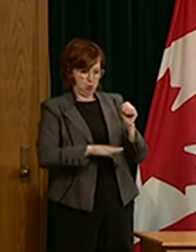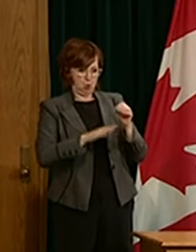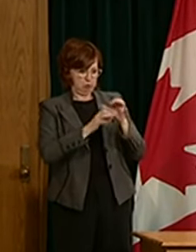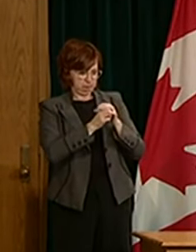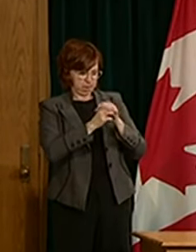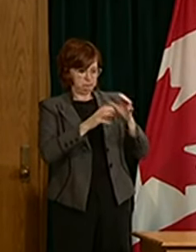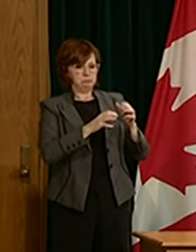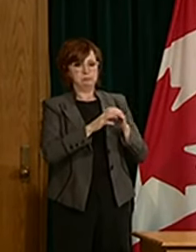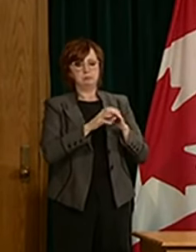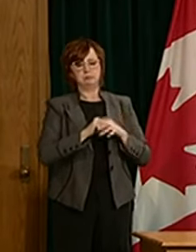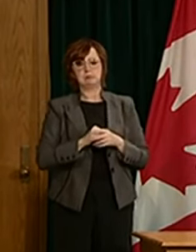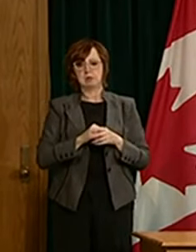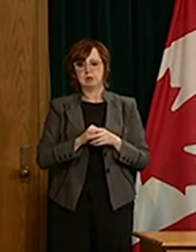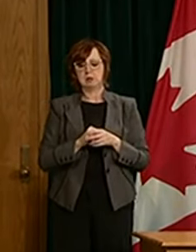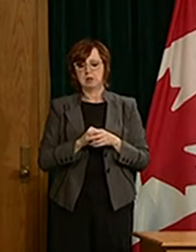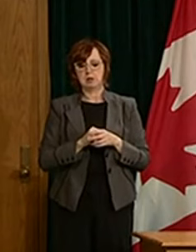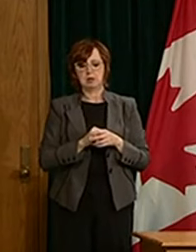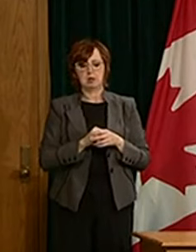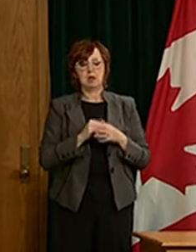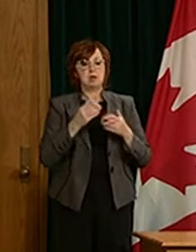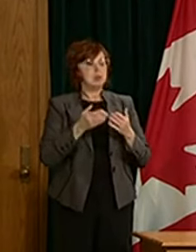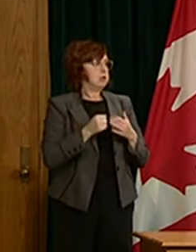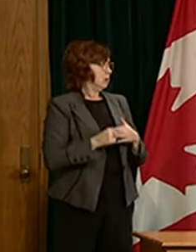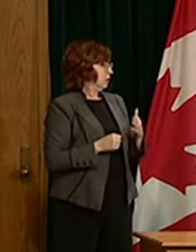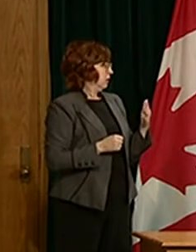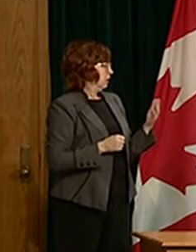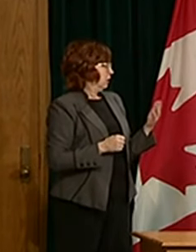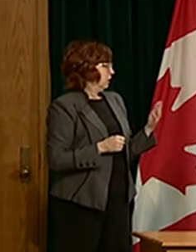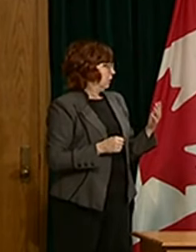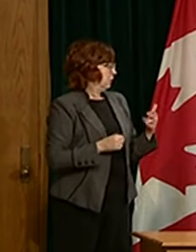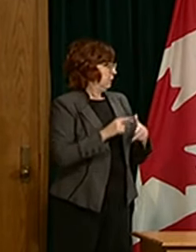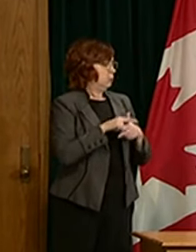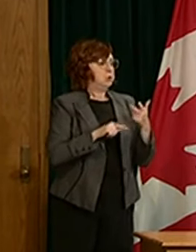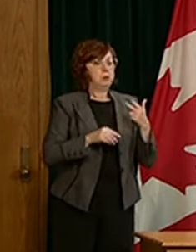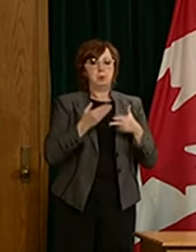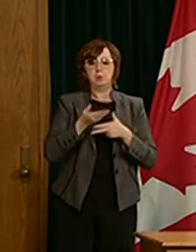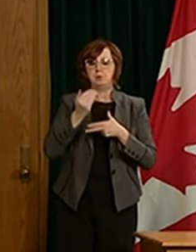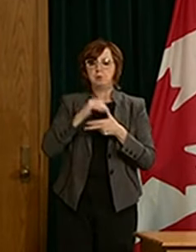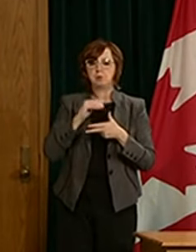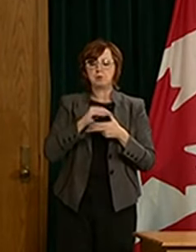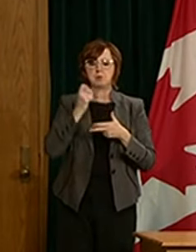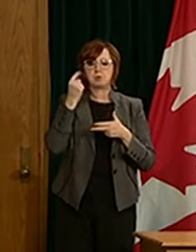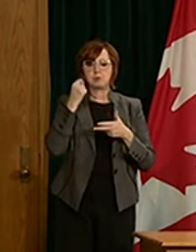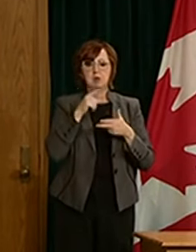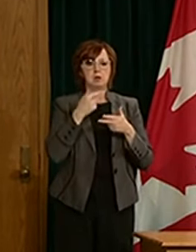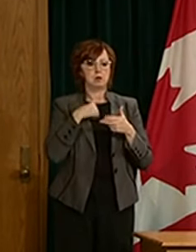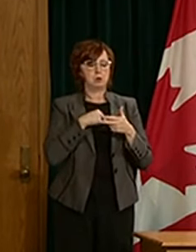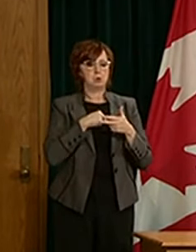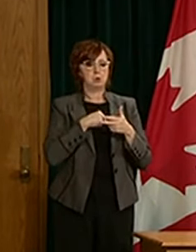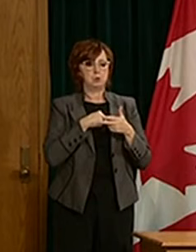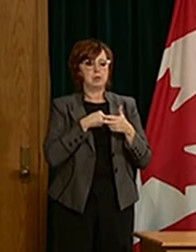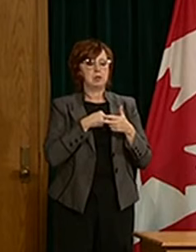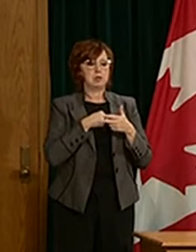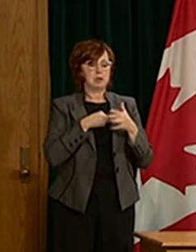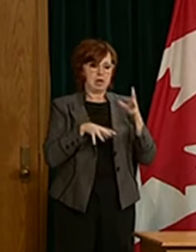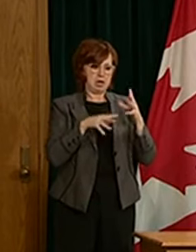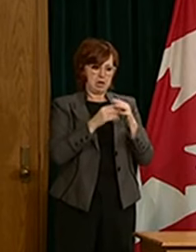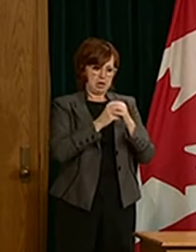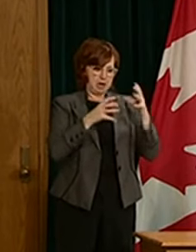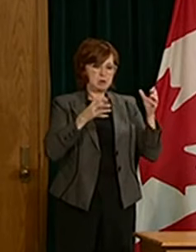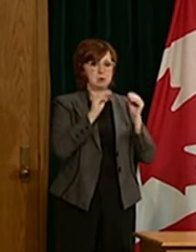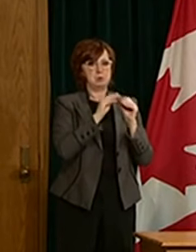In the community, we are making more primary care services available to people through expanding Healthline 811 with more